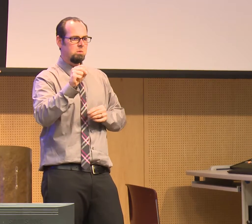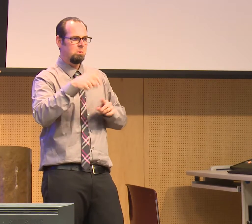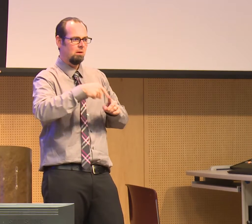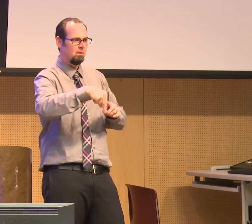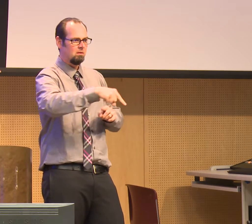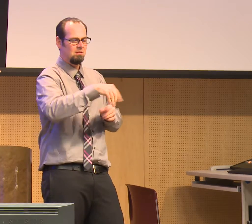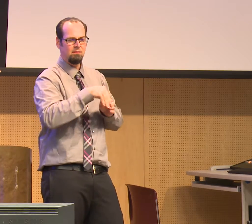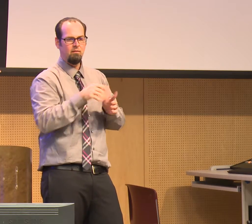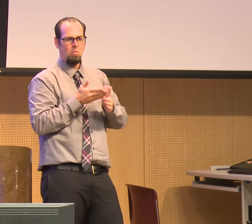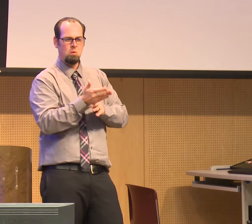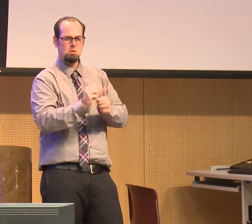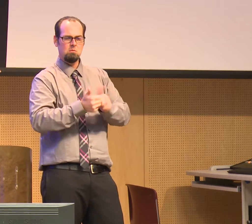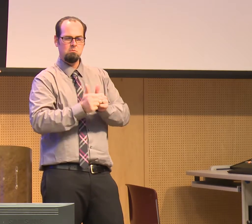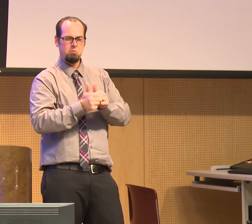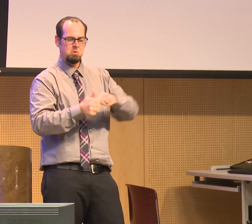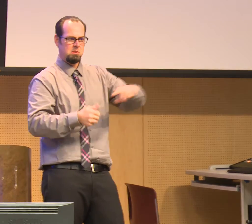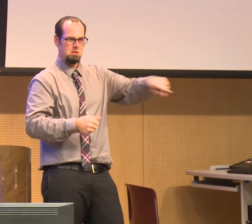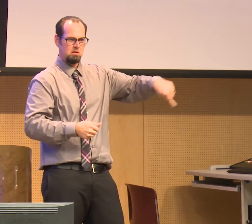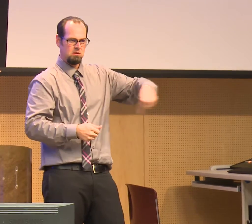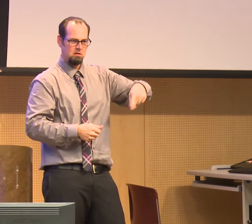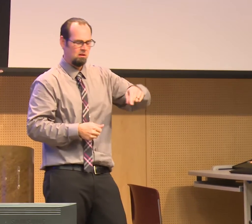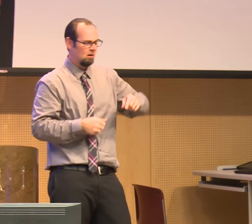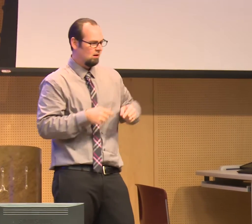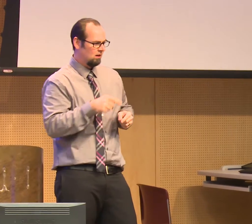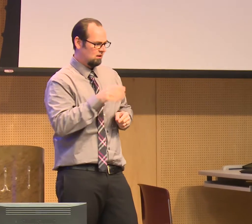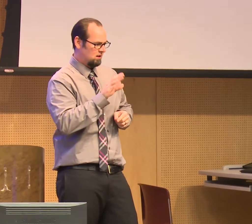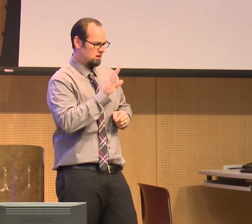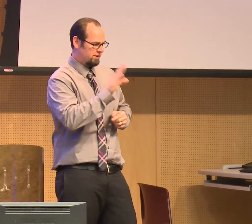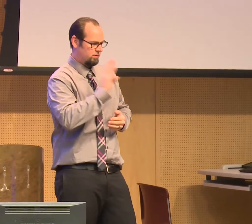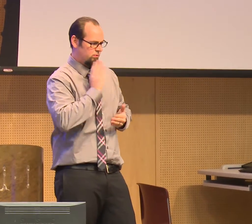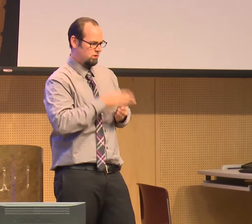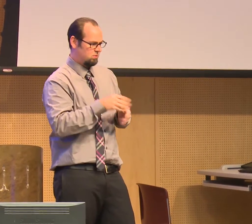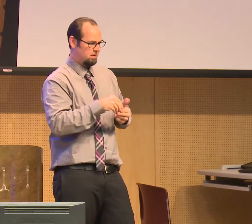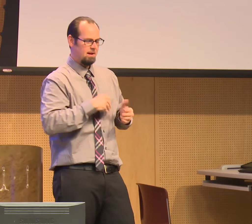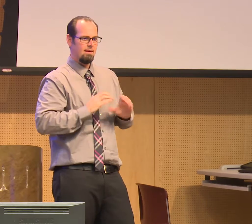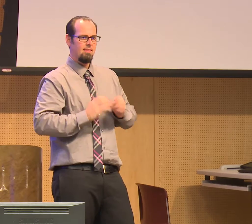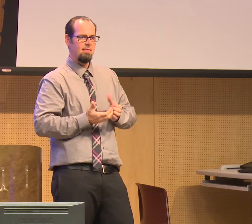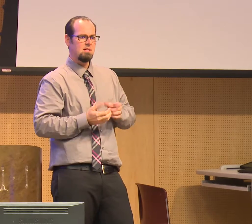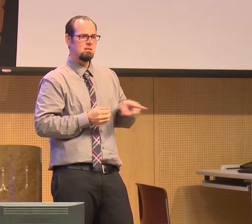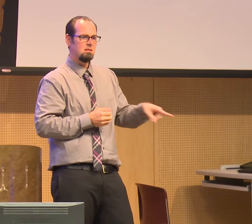I met him through a friend in high school. His son was in one of my classes.